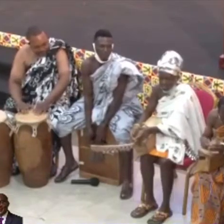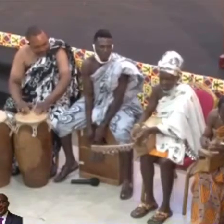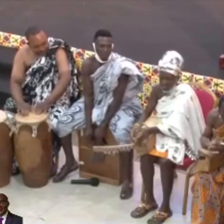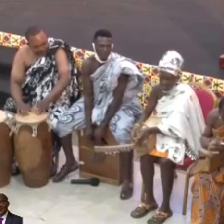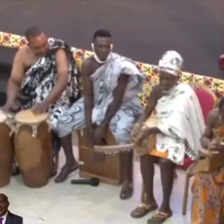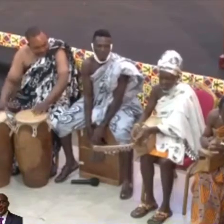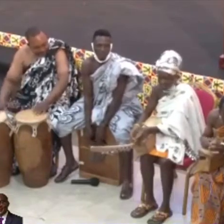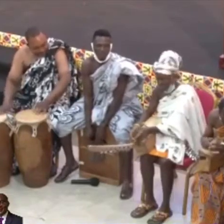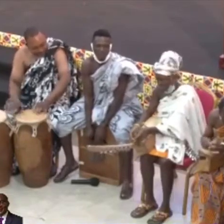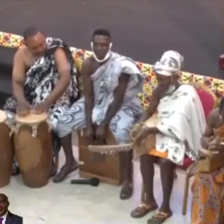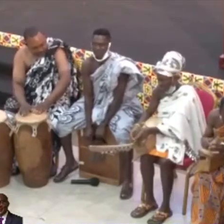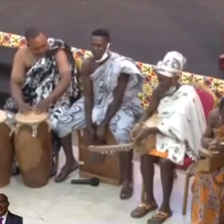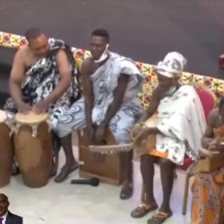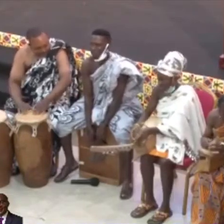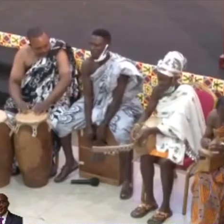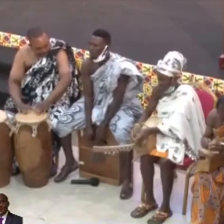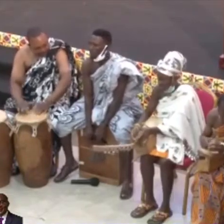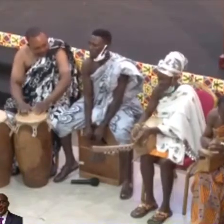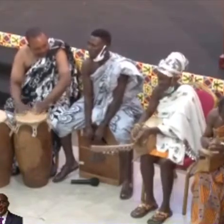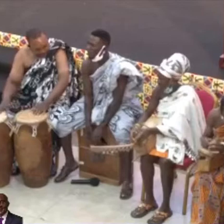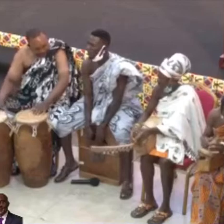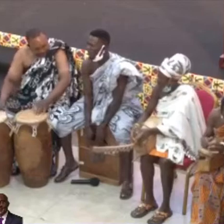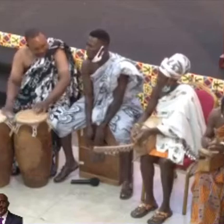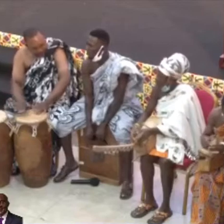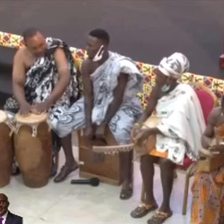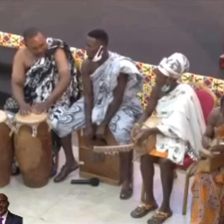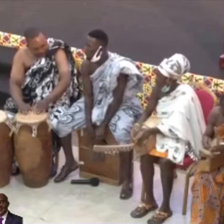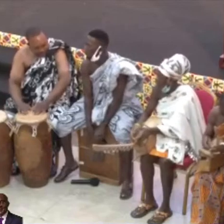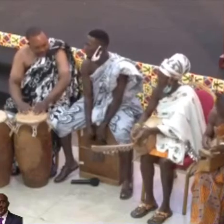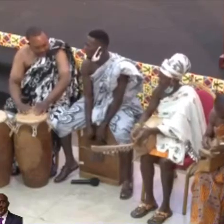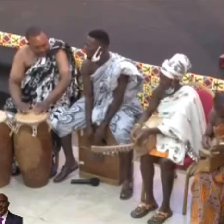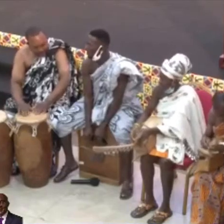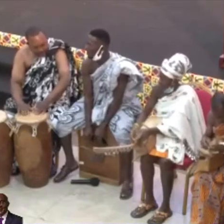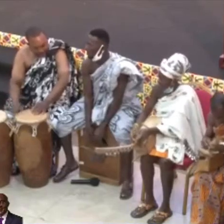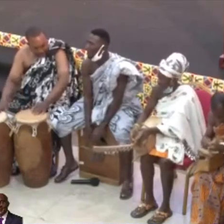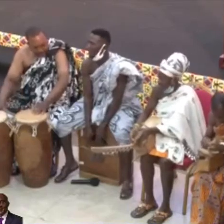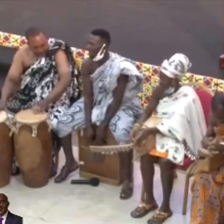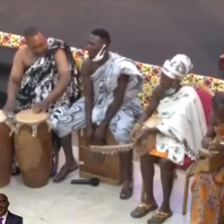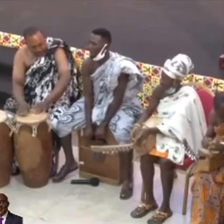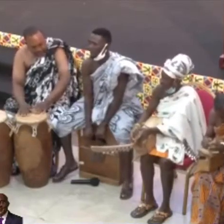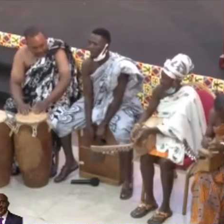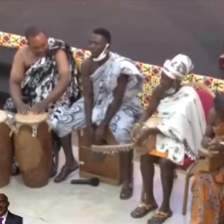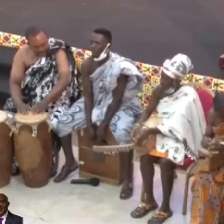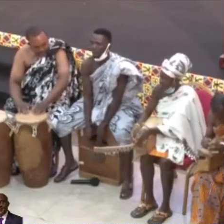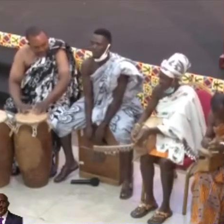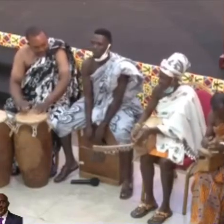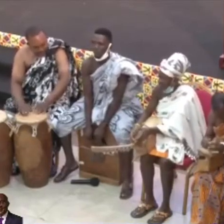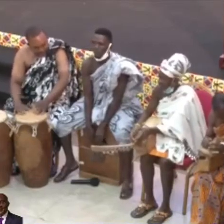mom. Near mommy. Never a year.